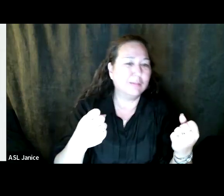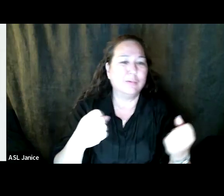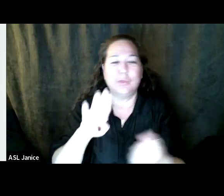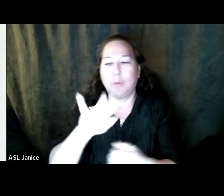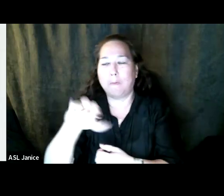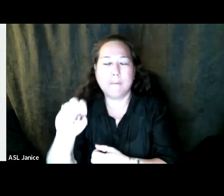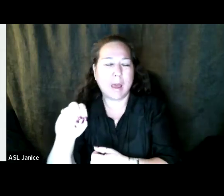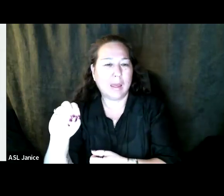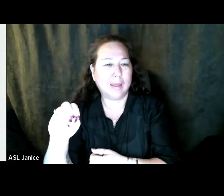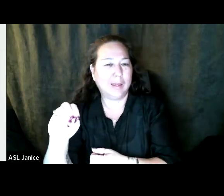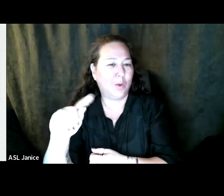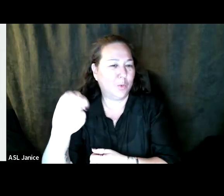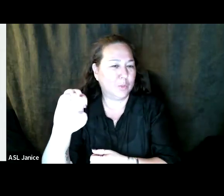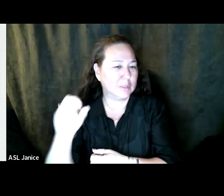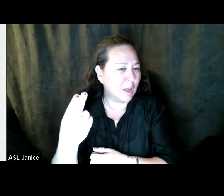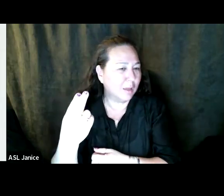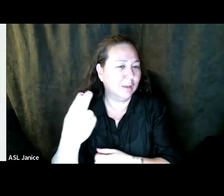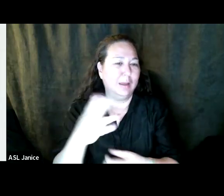the opportunities for kids.